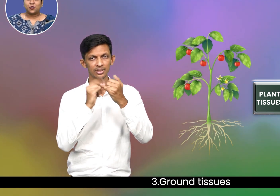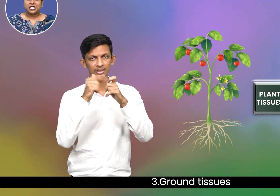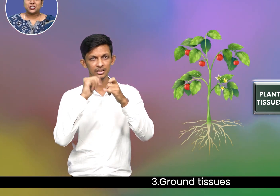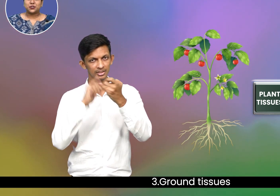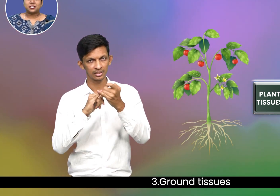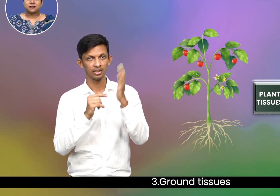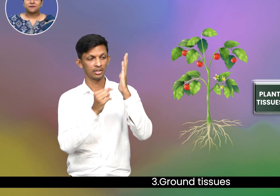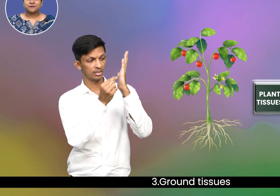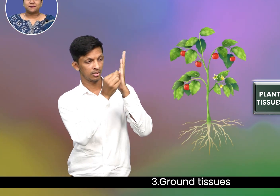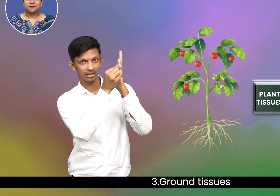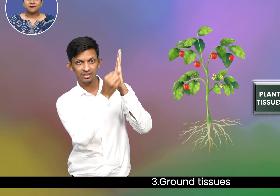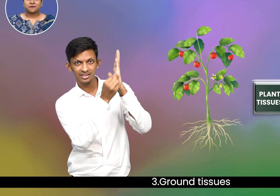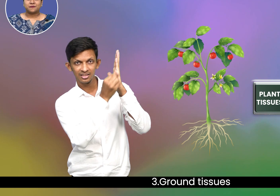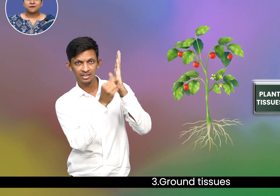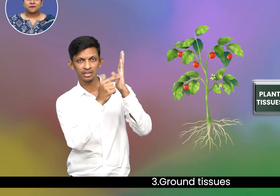ground tissues,